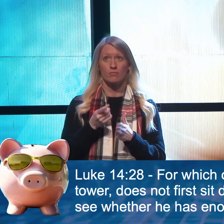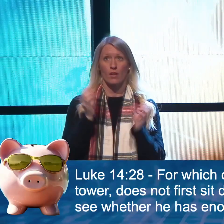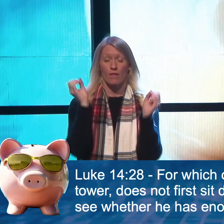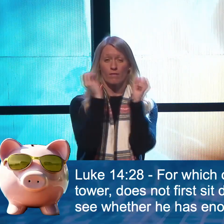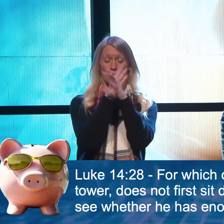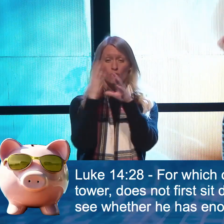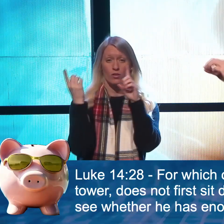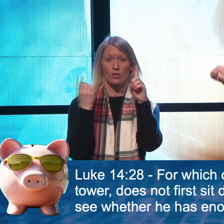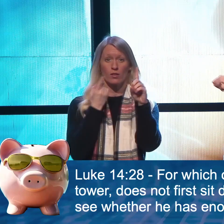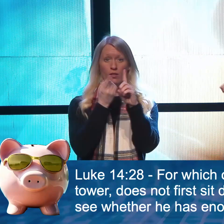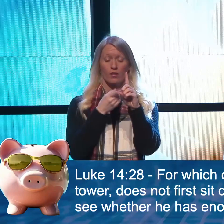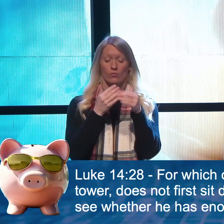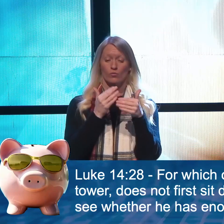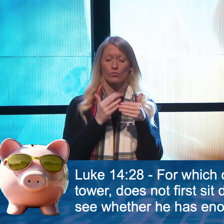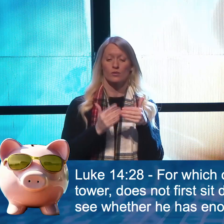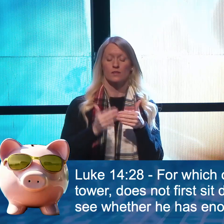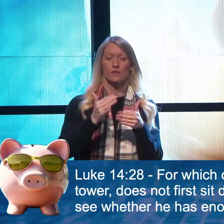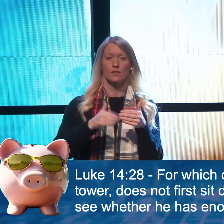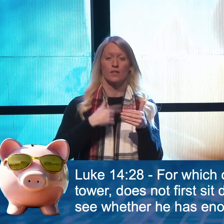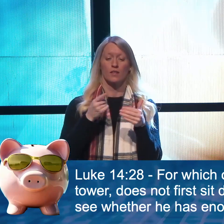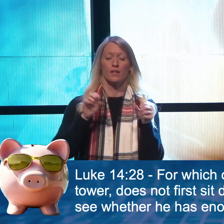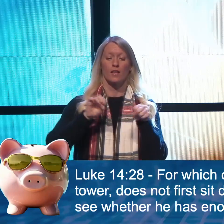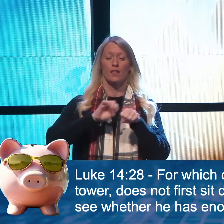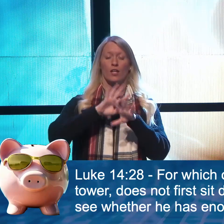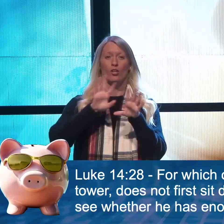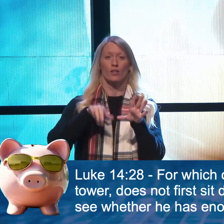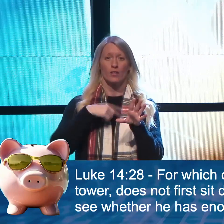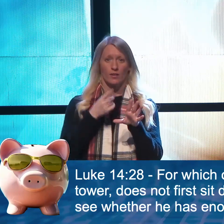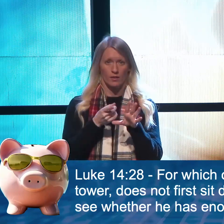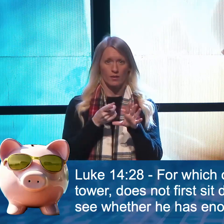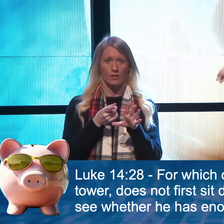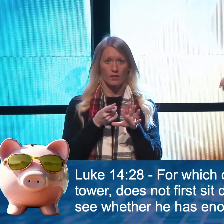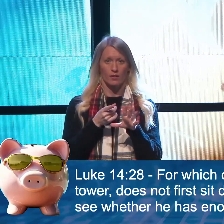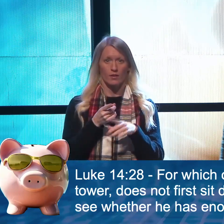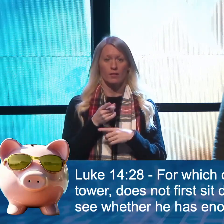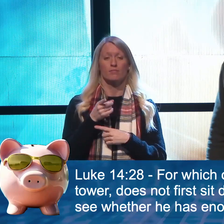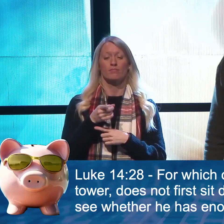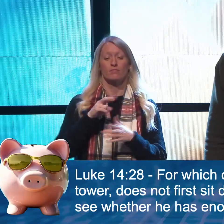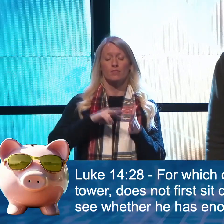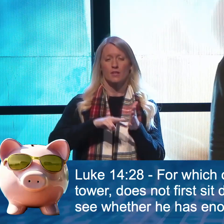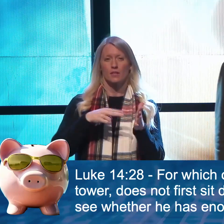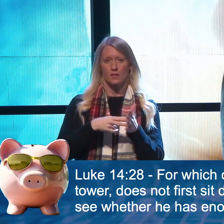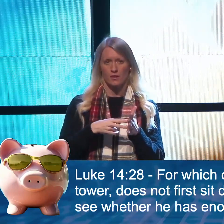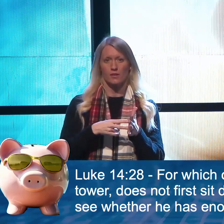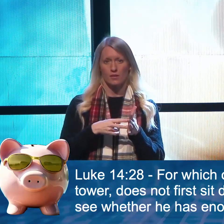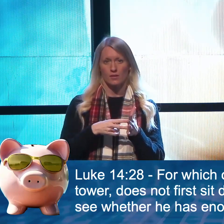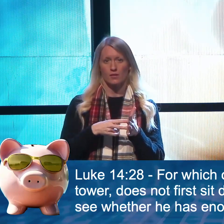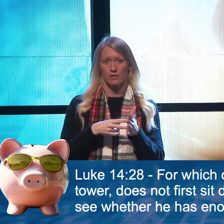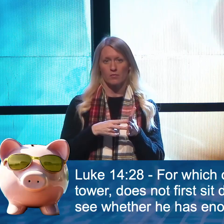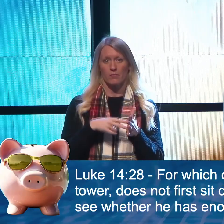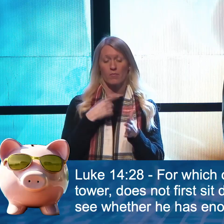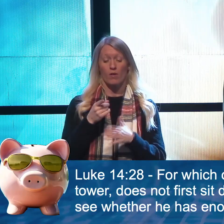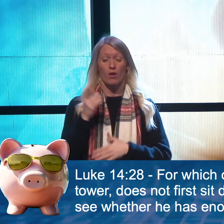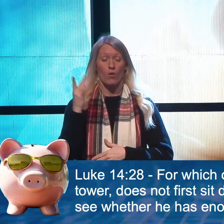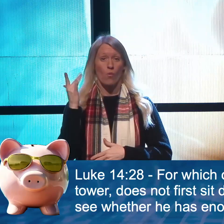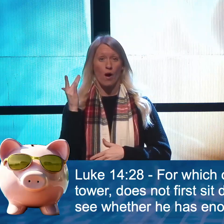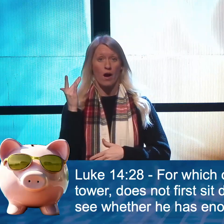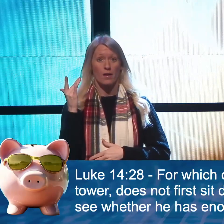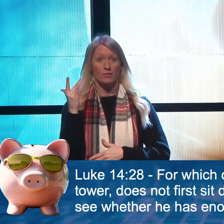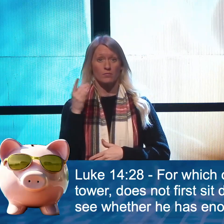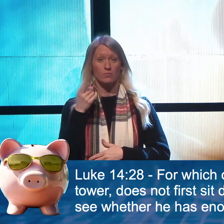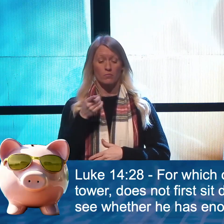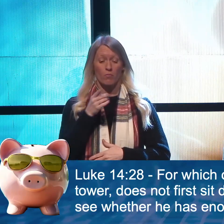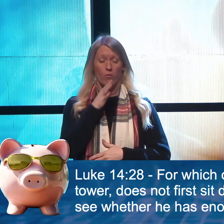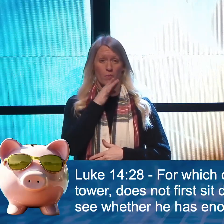to clarity of intention. Vision will lead to clarity of intention. The why will speak to the